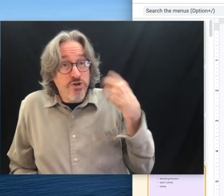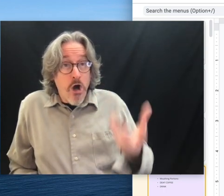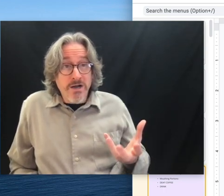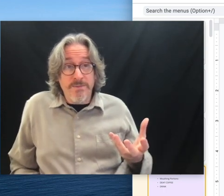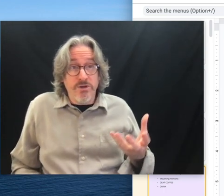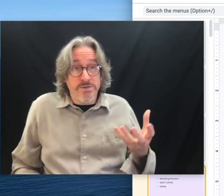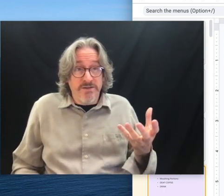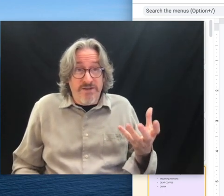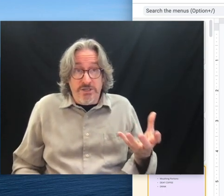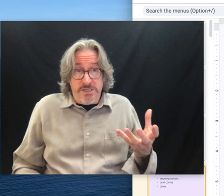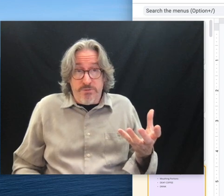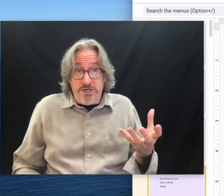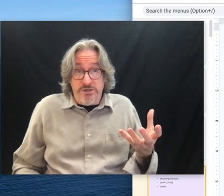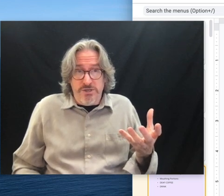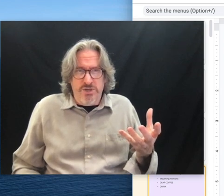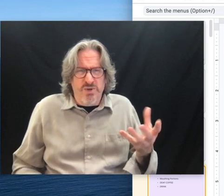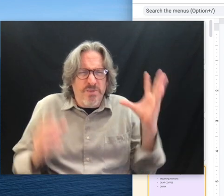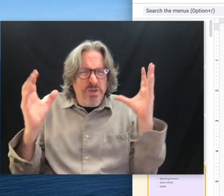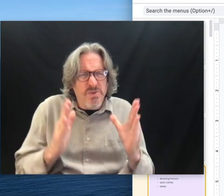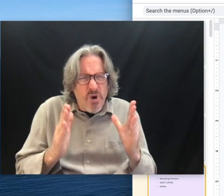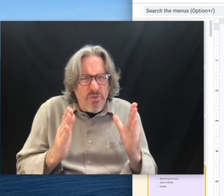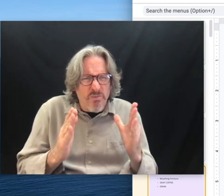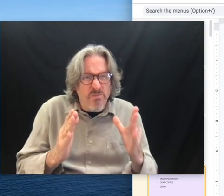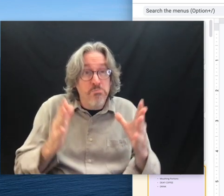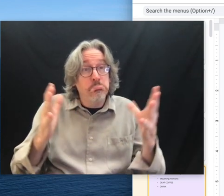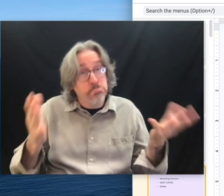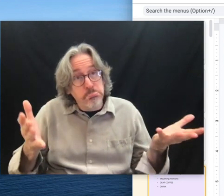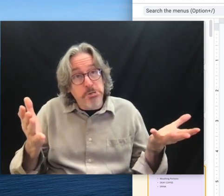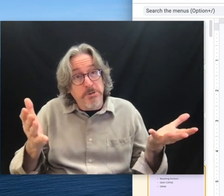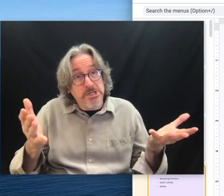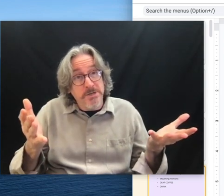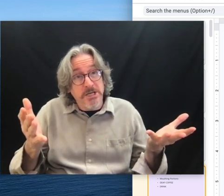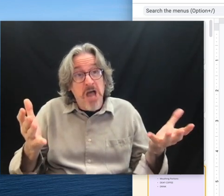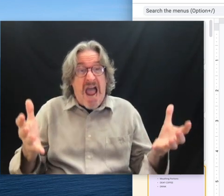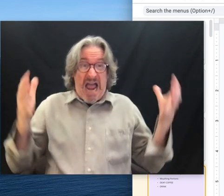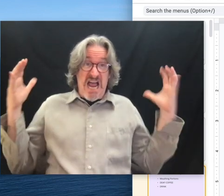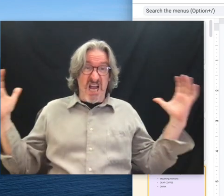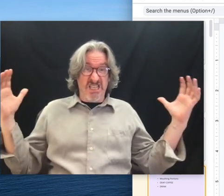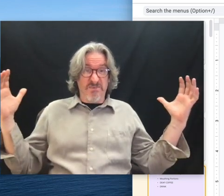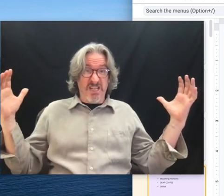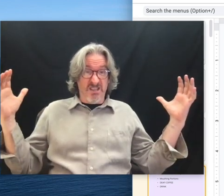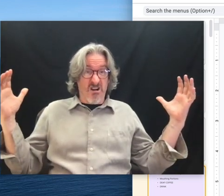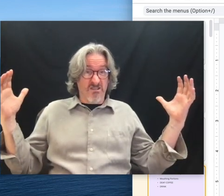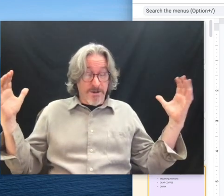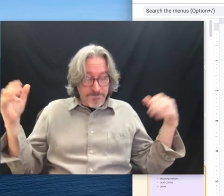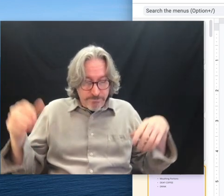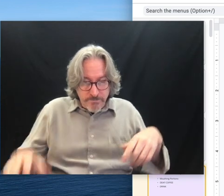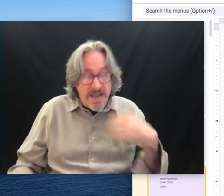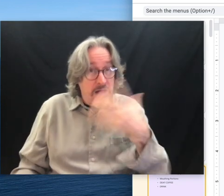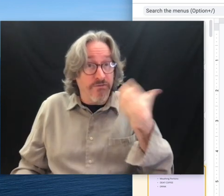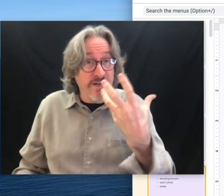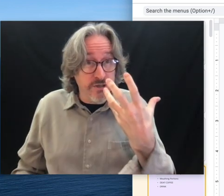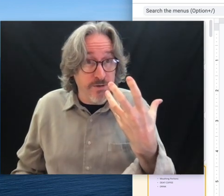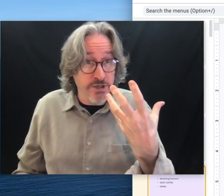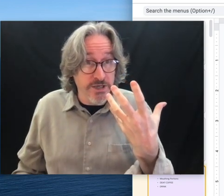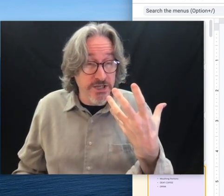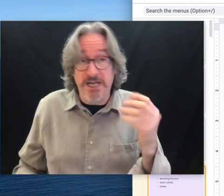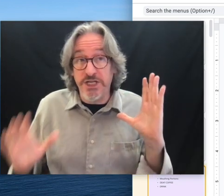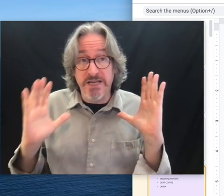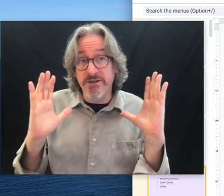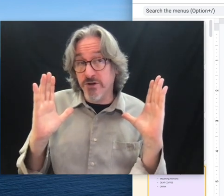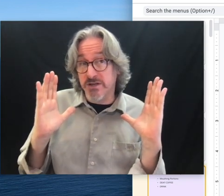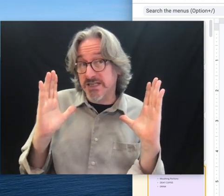we've talked about using facial expressions to show something that's small, something that's medium, and something that's large, right? And how the facial expression